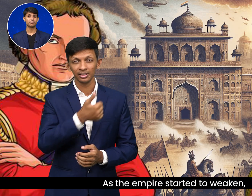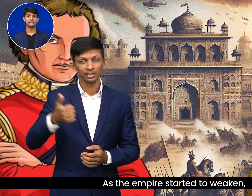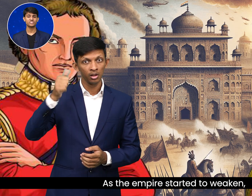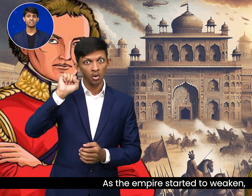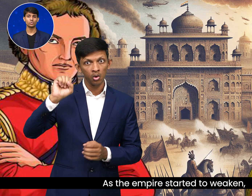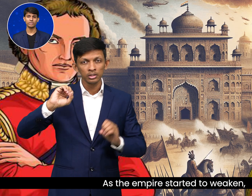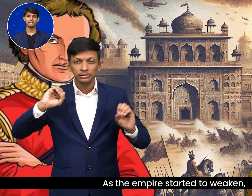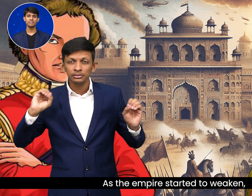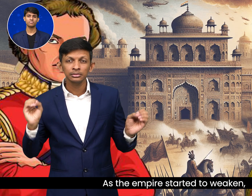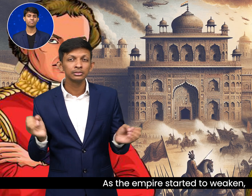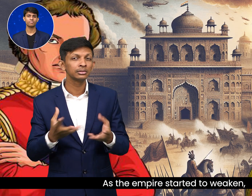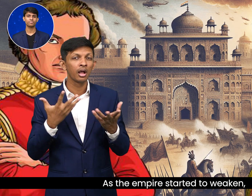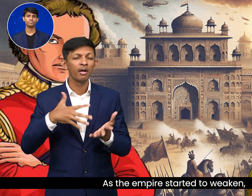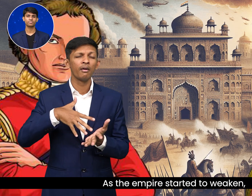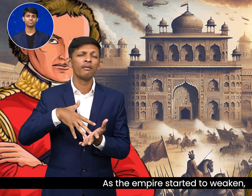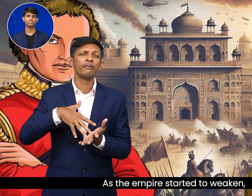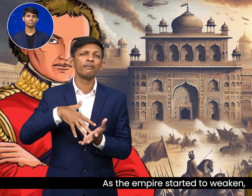As the empire started to weaken,